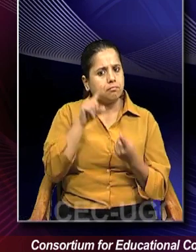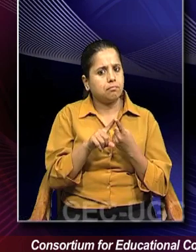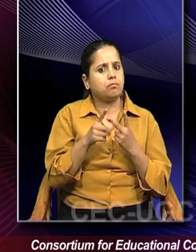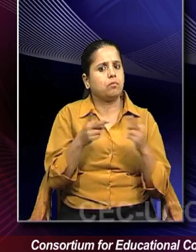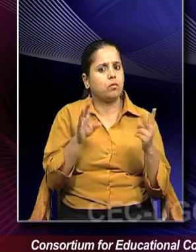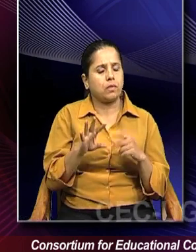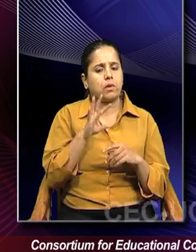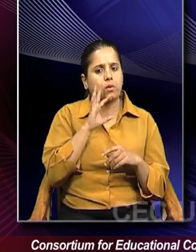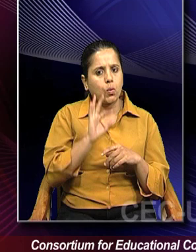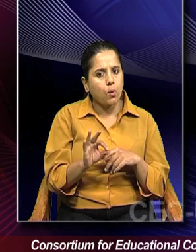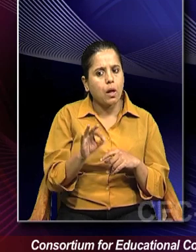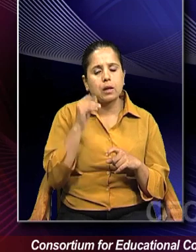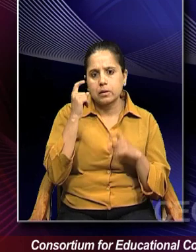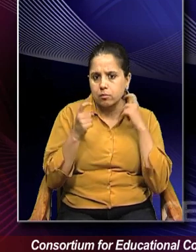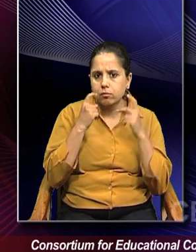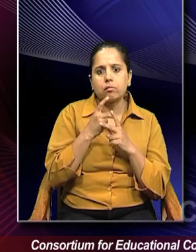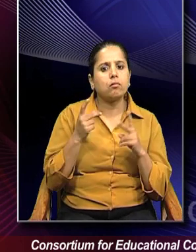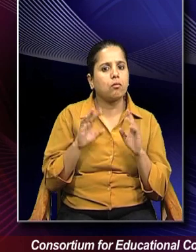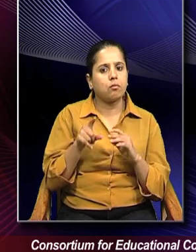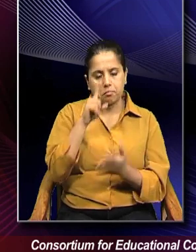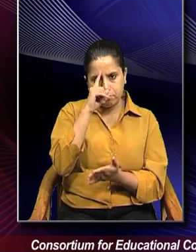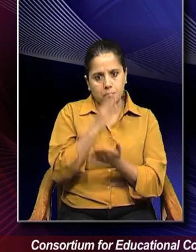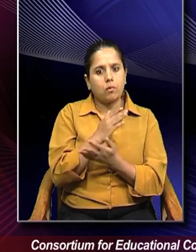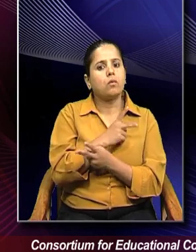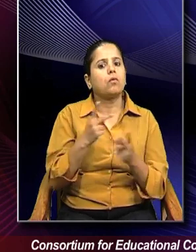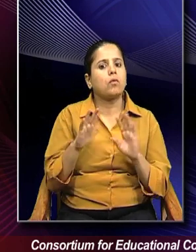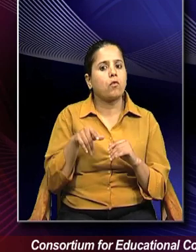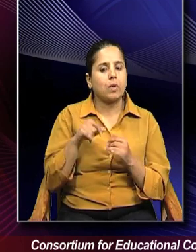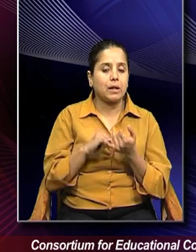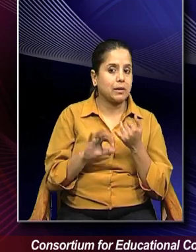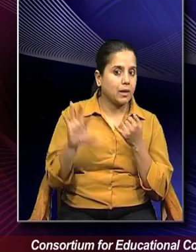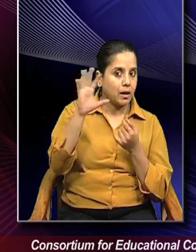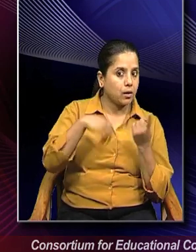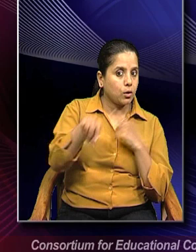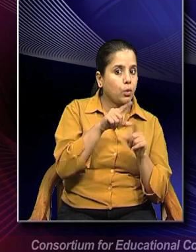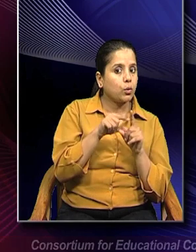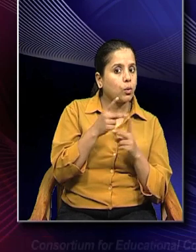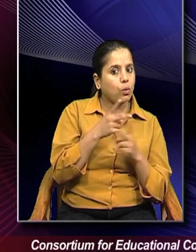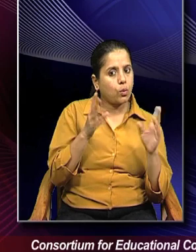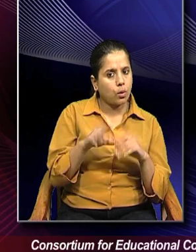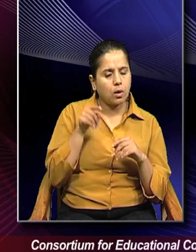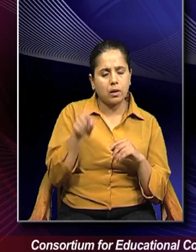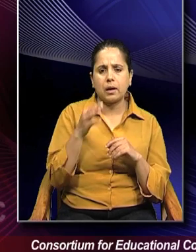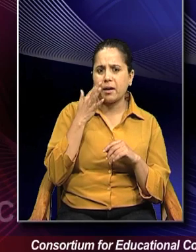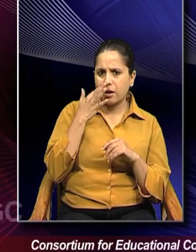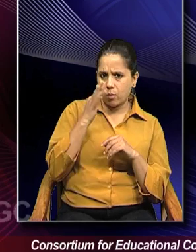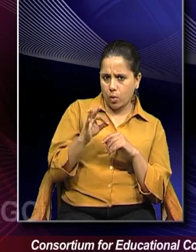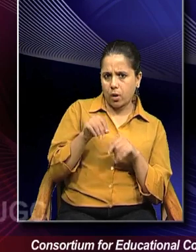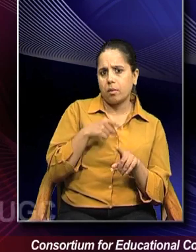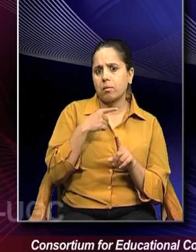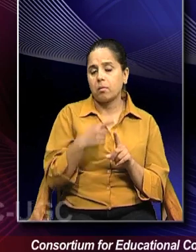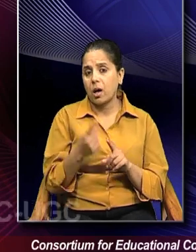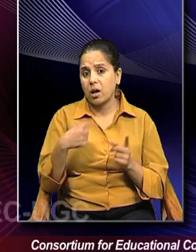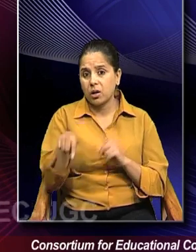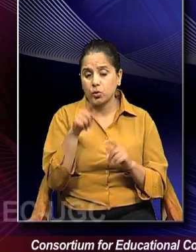with realist school of thought in believing that states have performed a very critical and